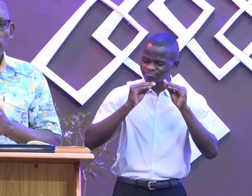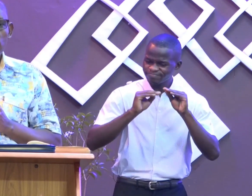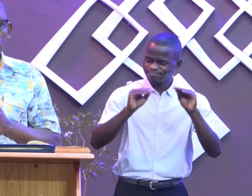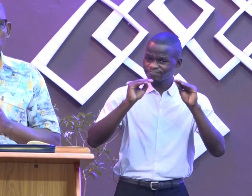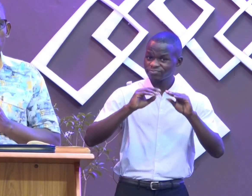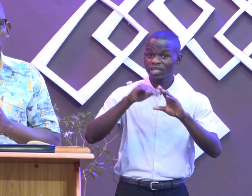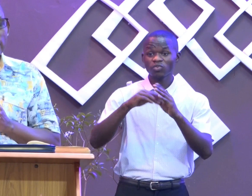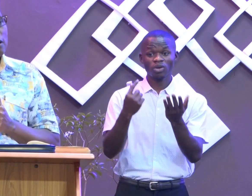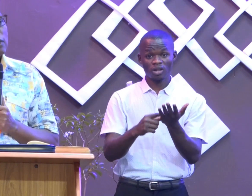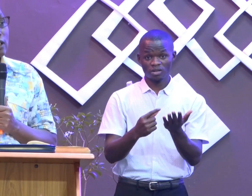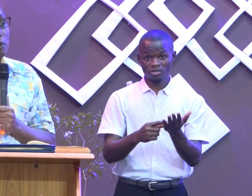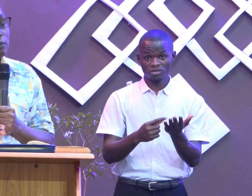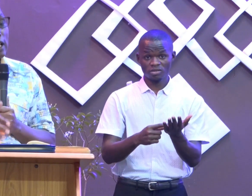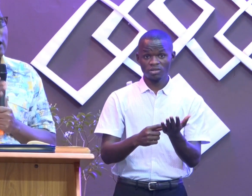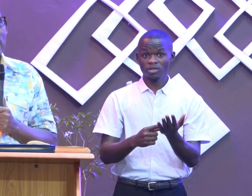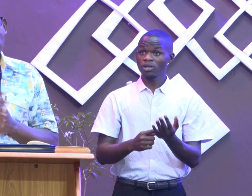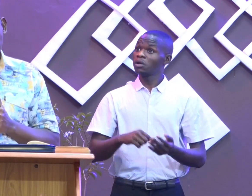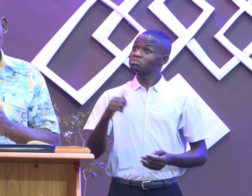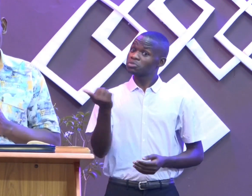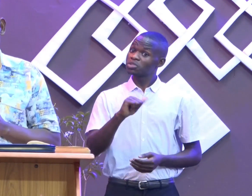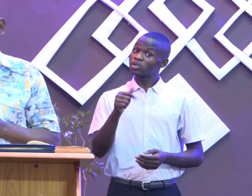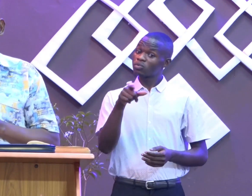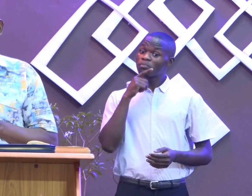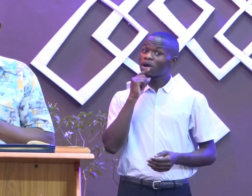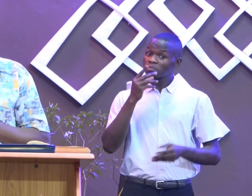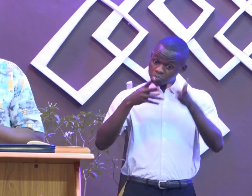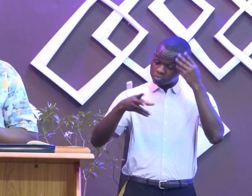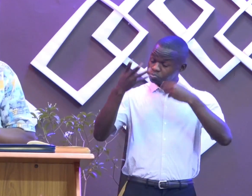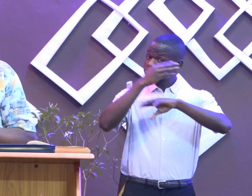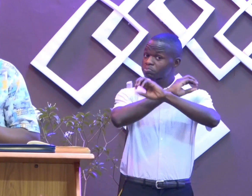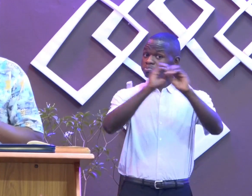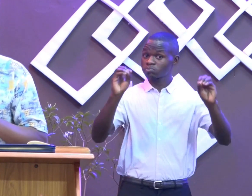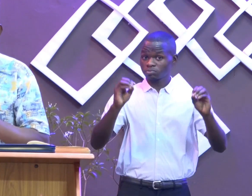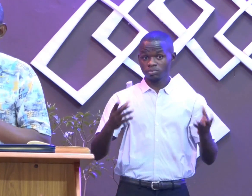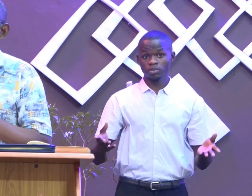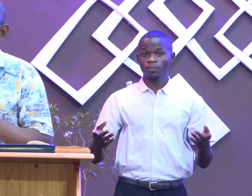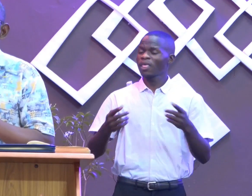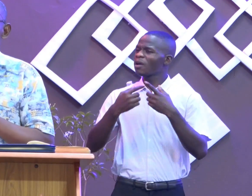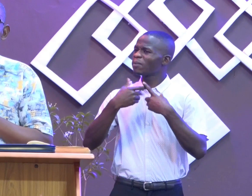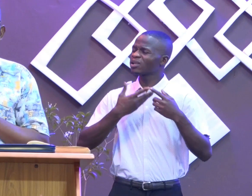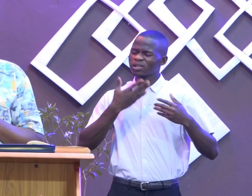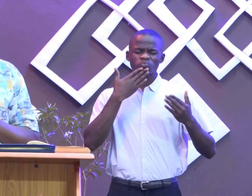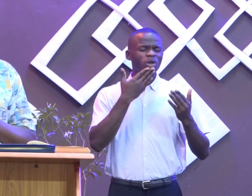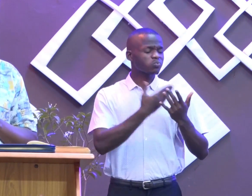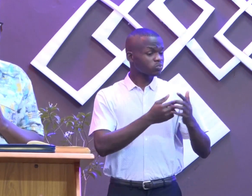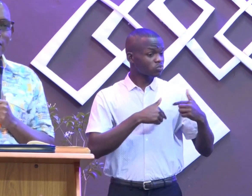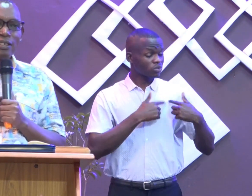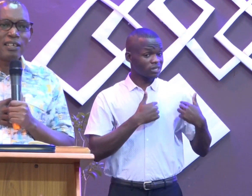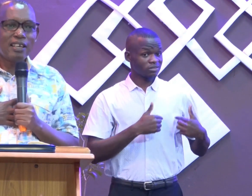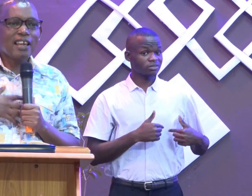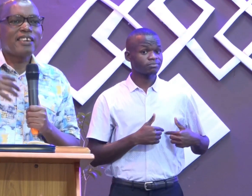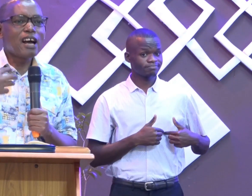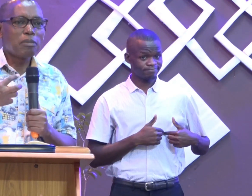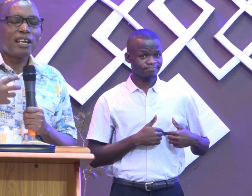used him to help in this generation. Ye musajja watu naye yali teyasoma. But he was not also educated. Naye yali n'omutima. But he had a